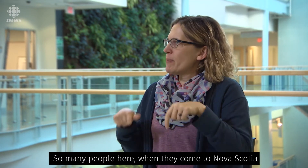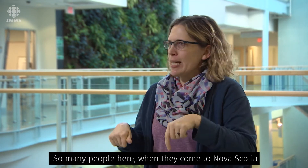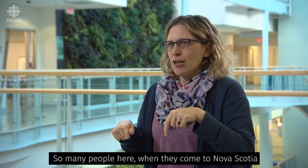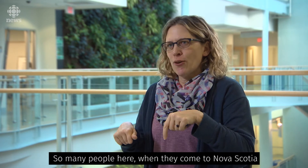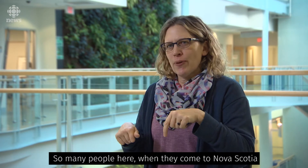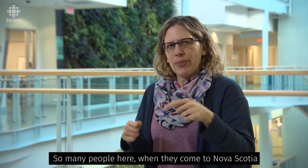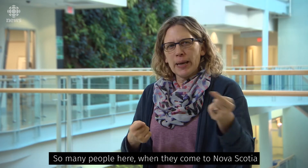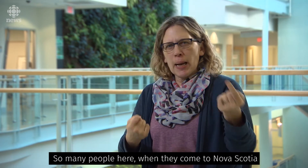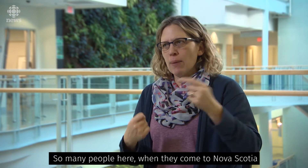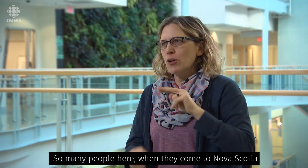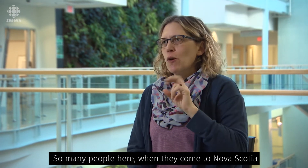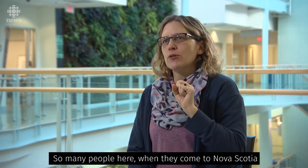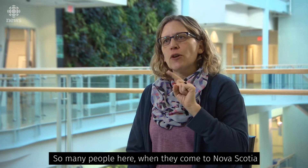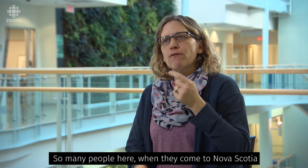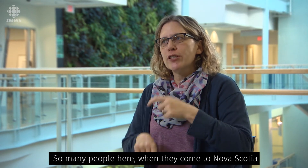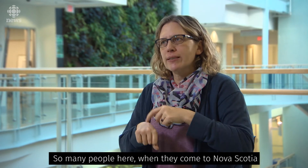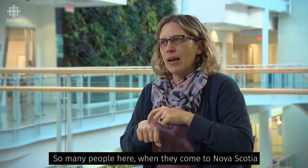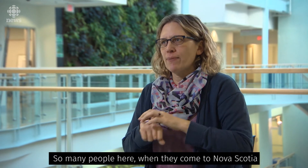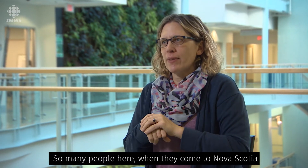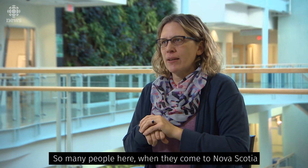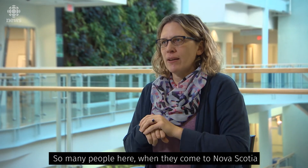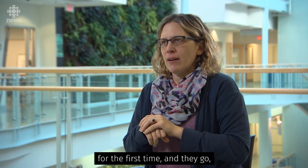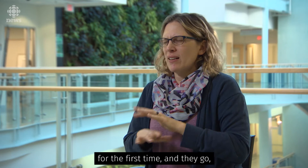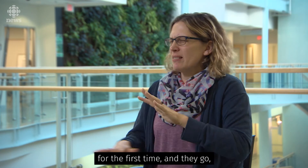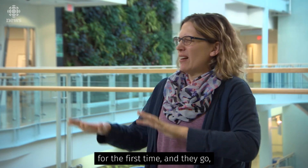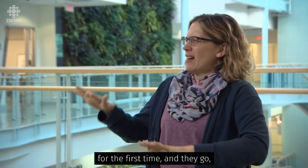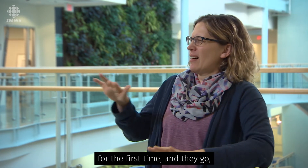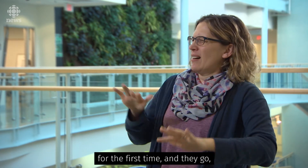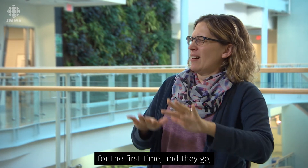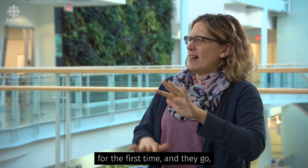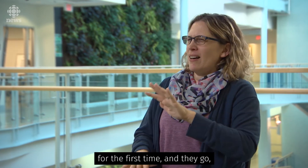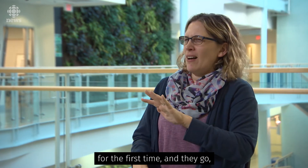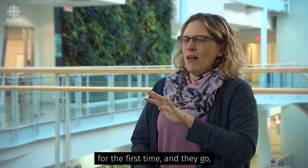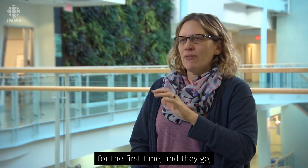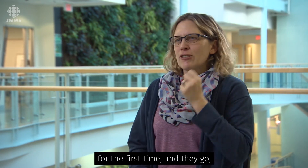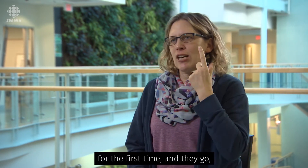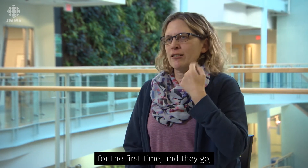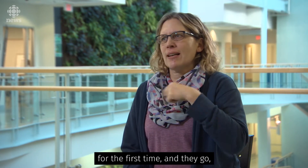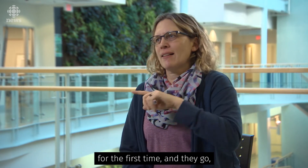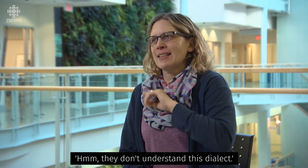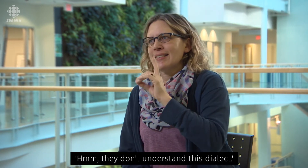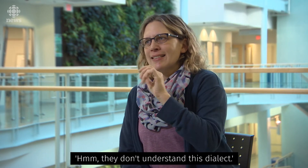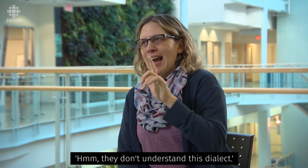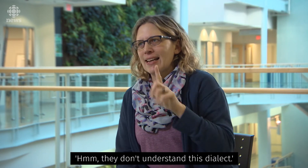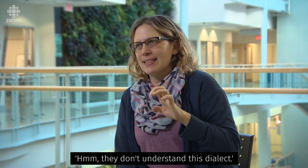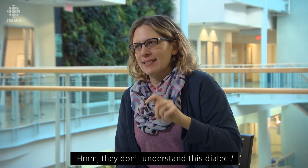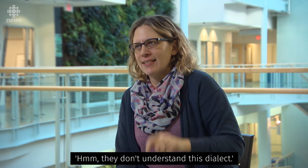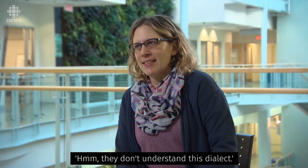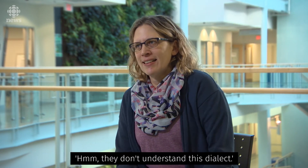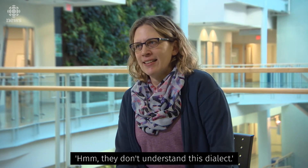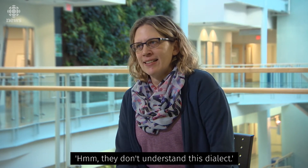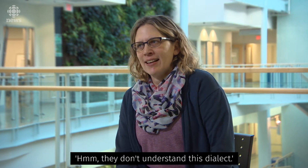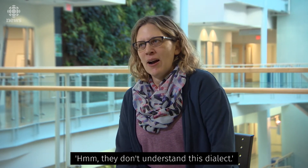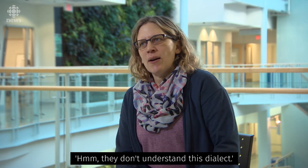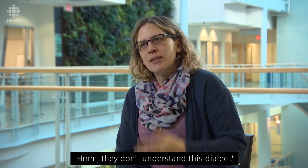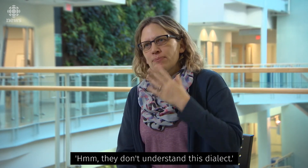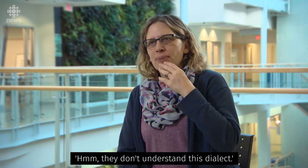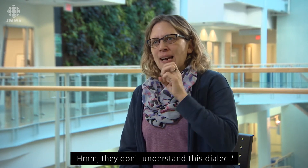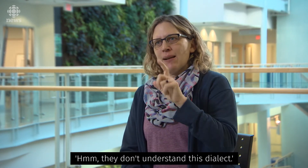many people here, when they come to Nova Scotia for the first time, and they go, they don't understand this dialect. And